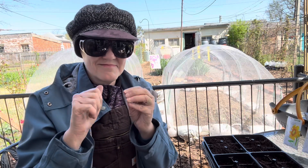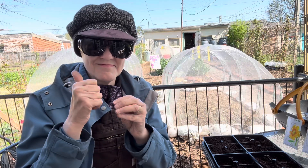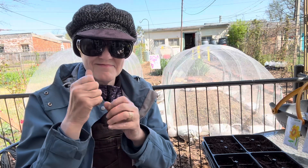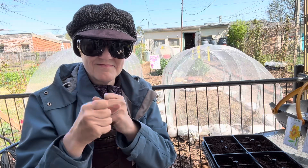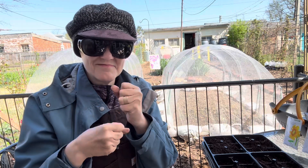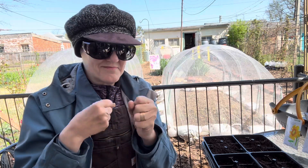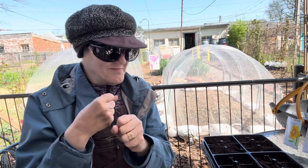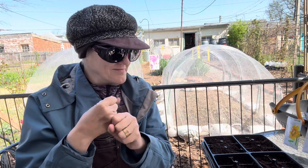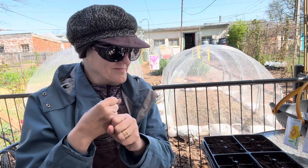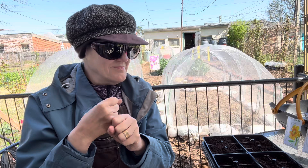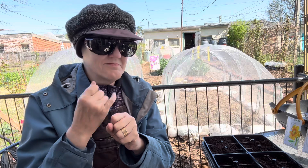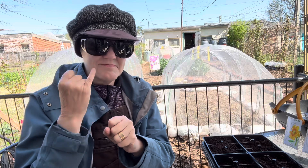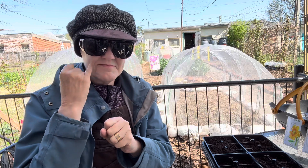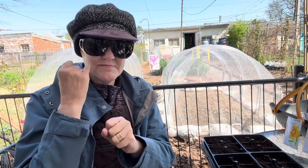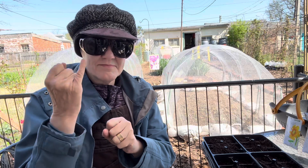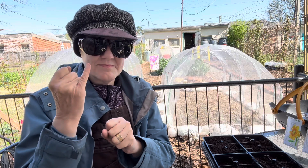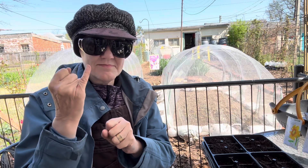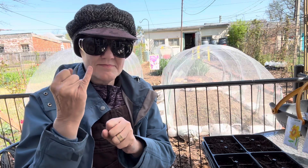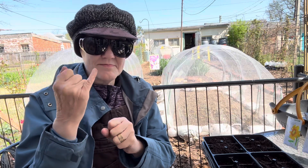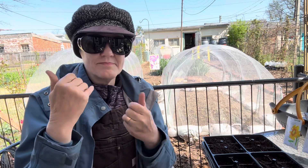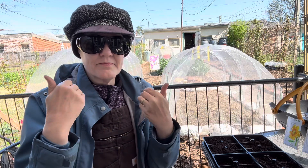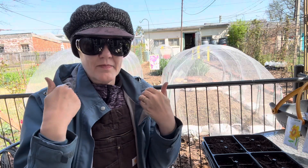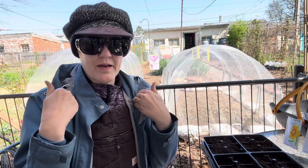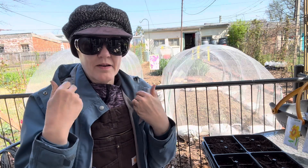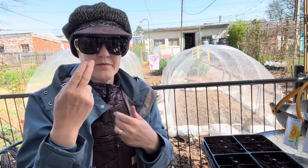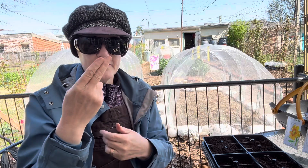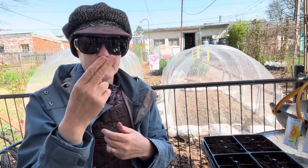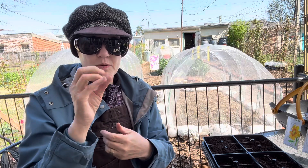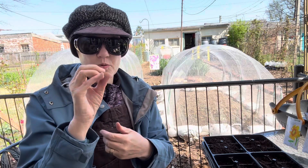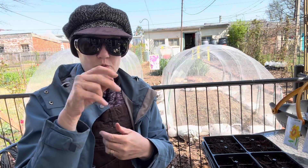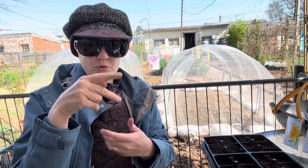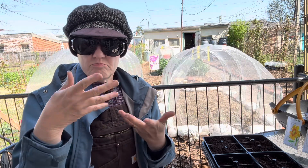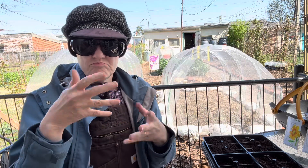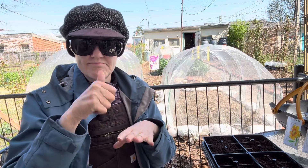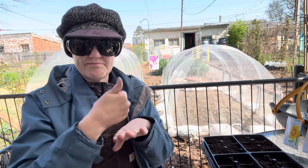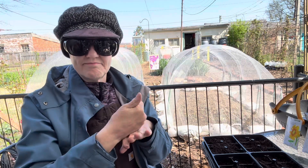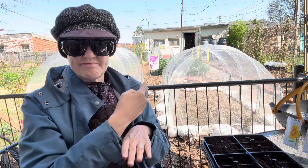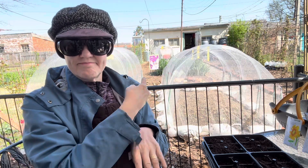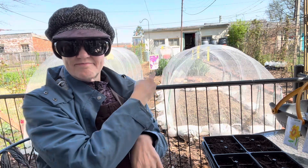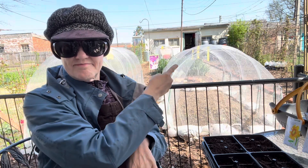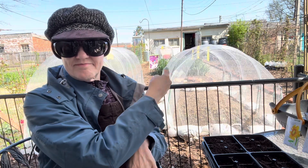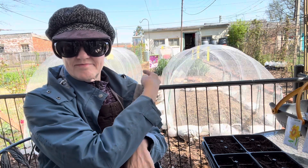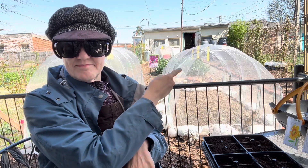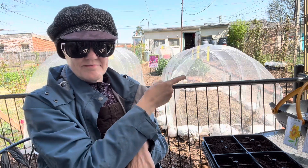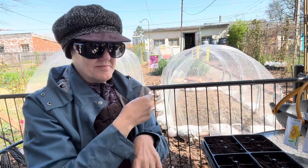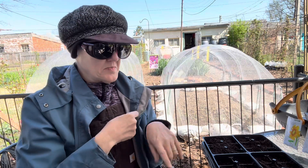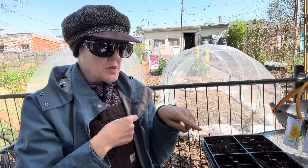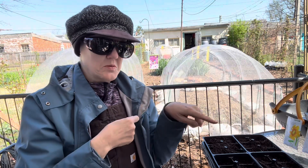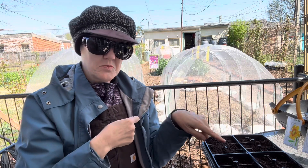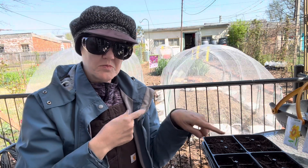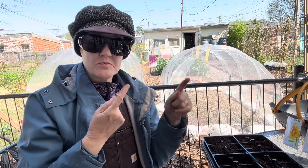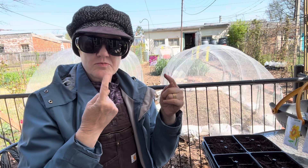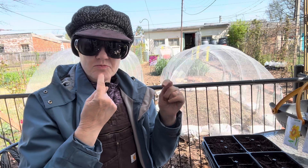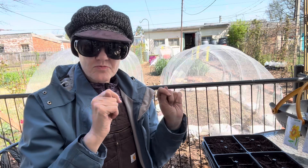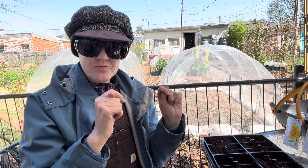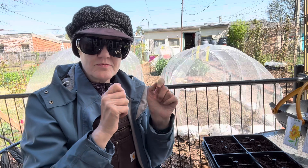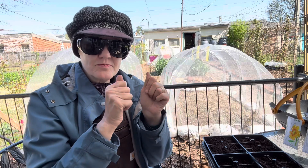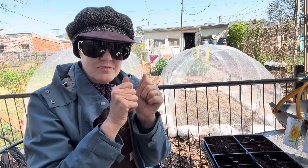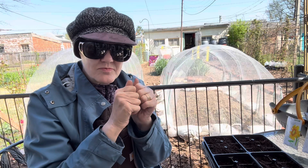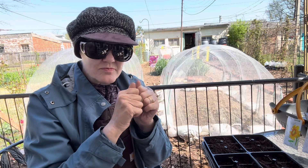do? I've been doing that for more than 10 years, so I have a tunnel with some netting already set up, and I'm